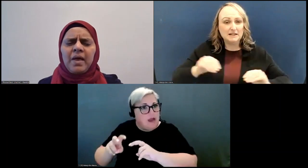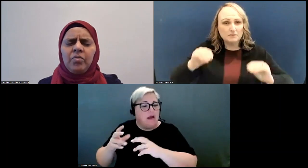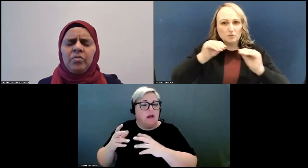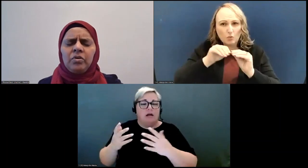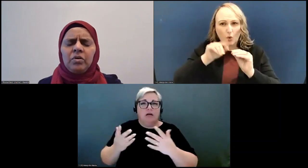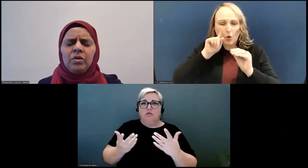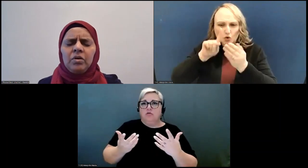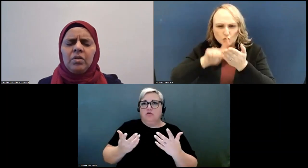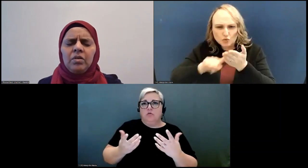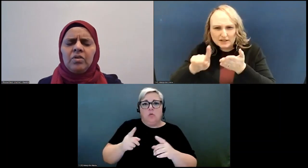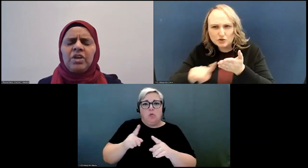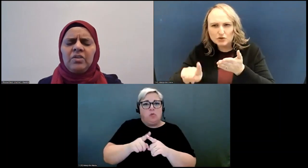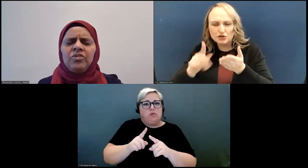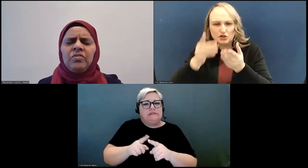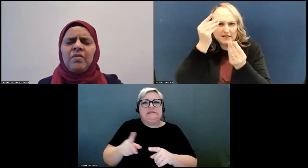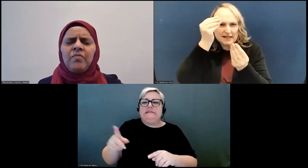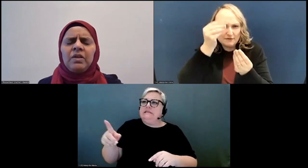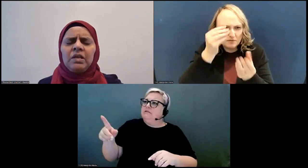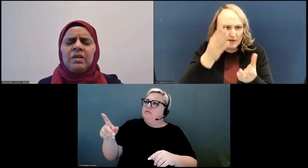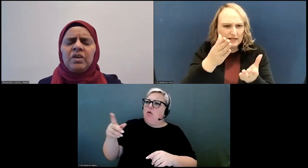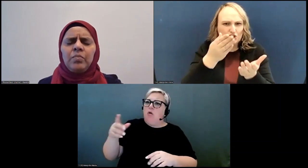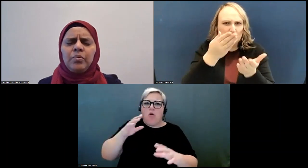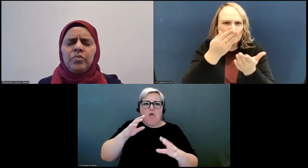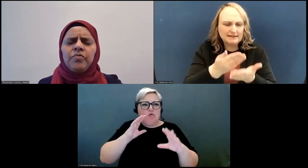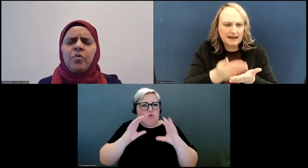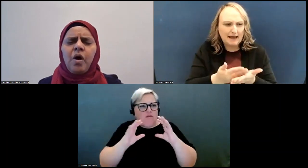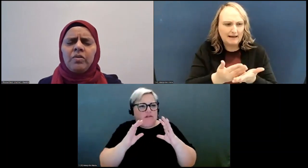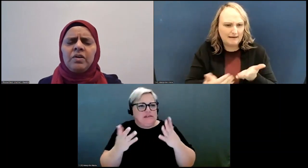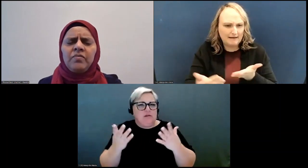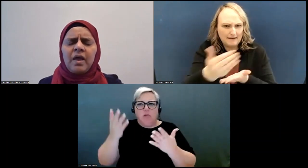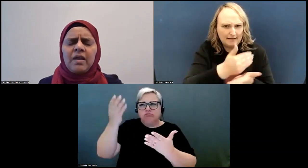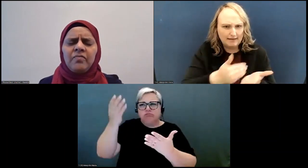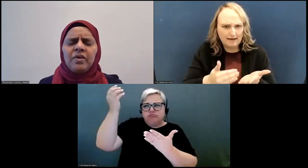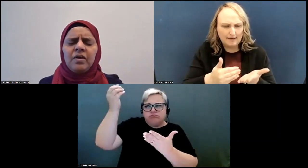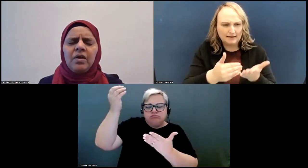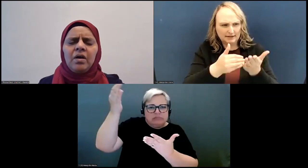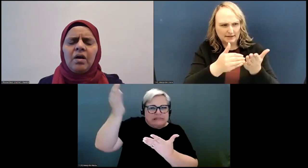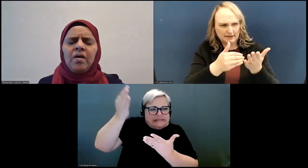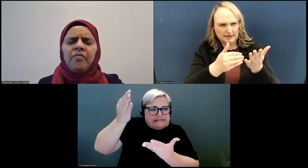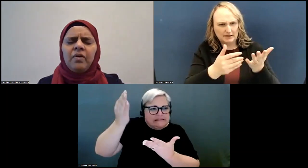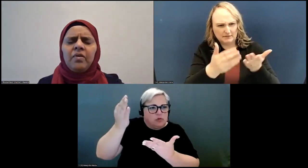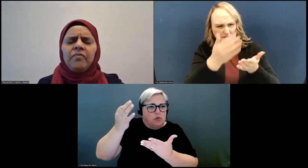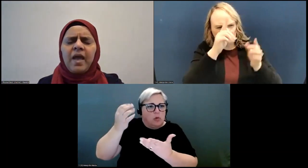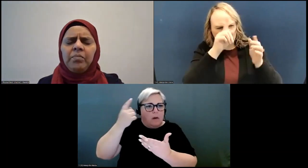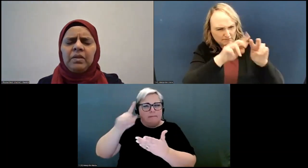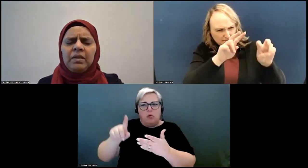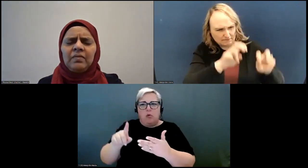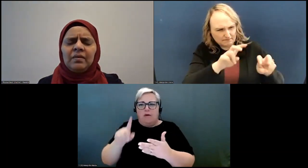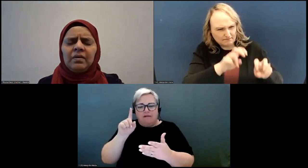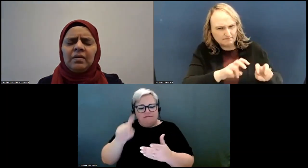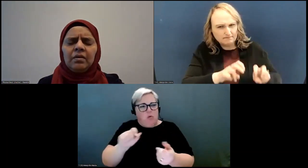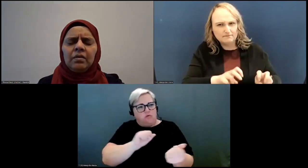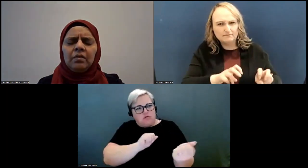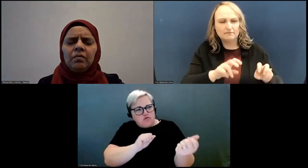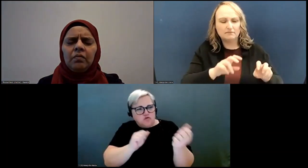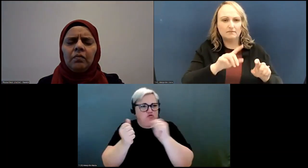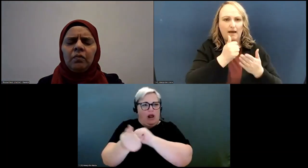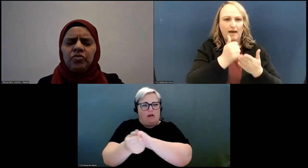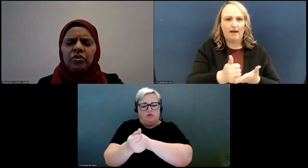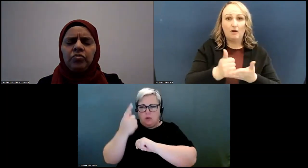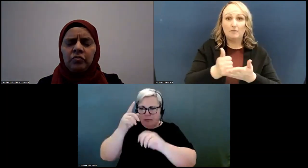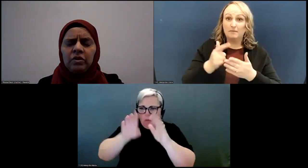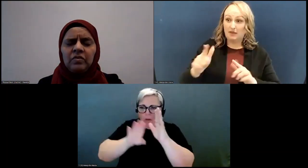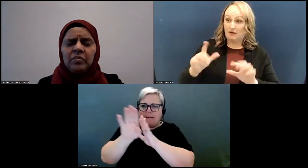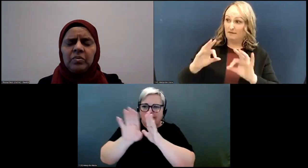bring about the changes that we need to improve quality of life of families